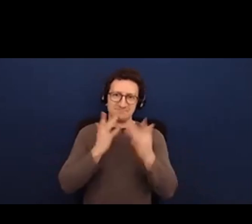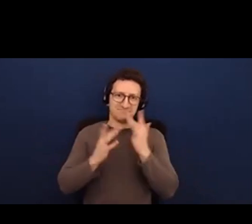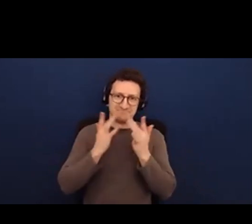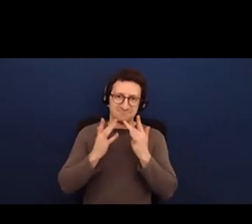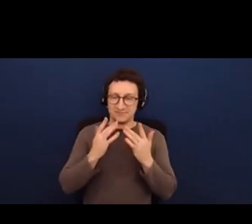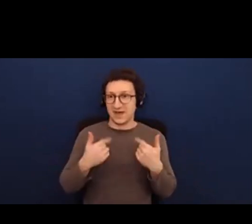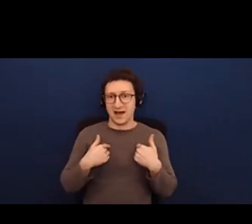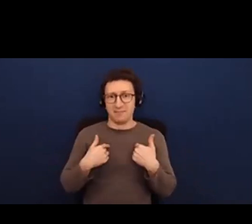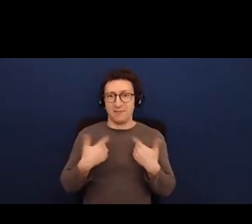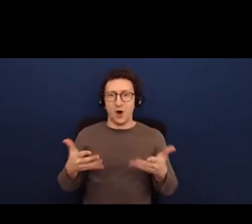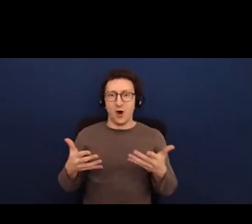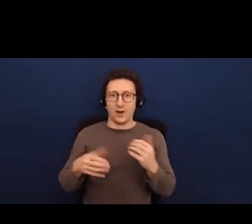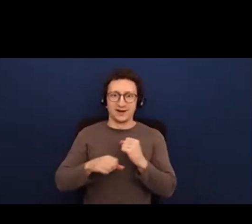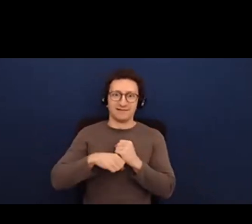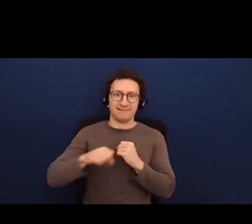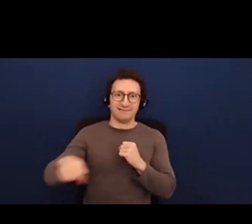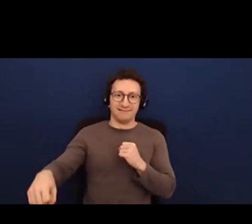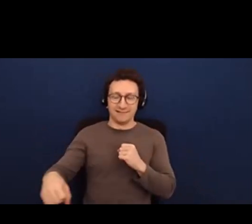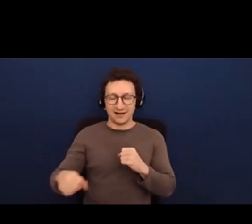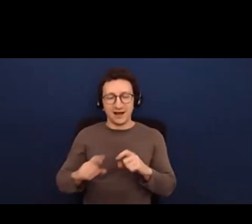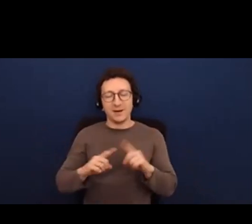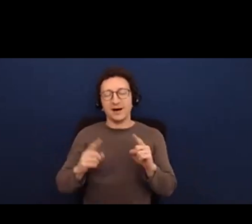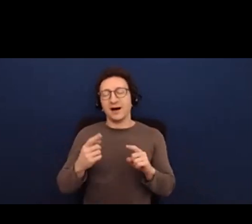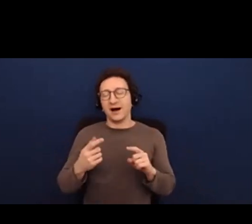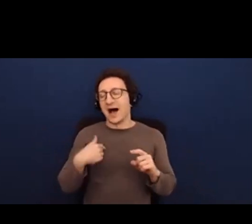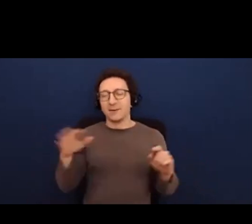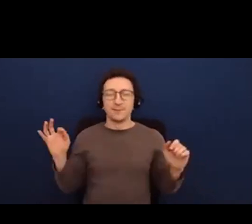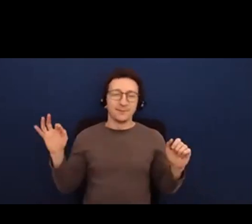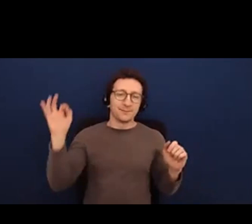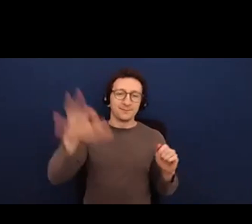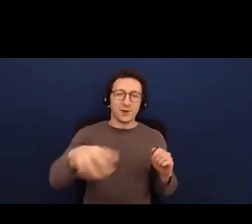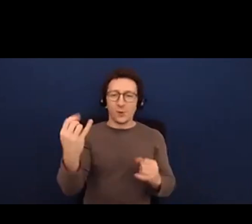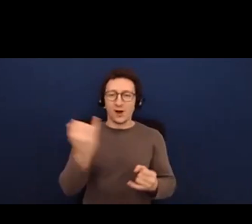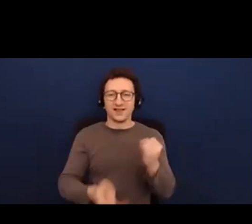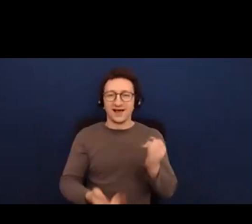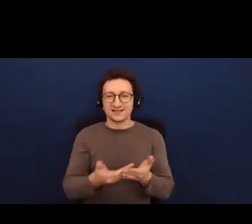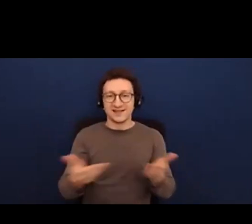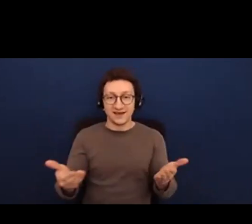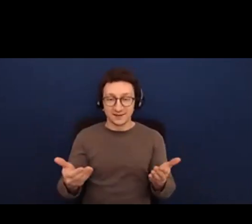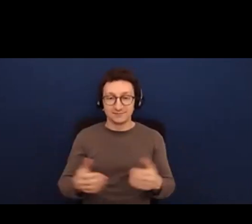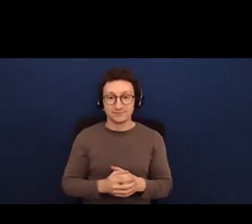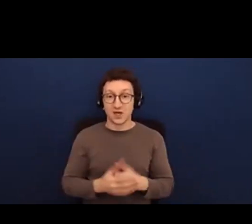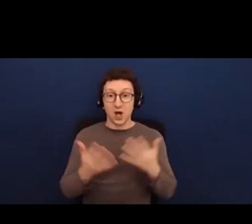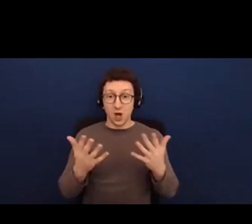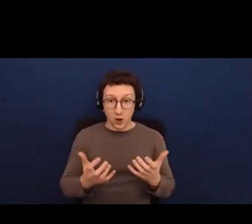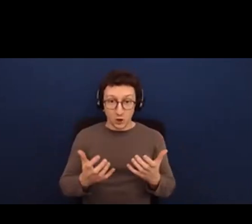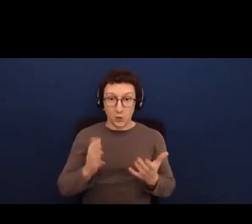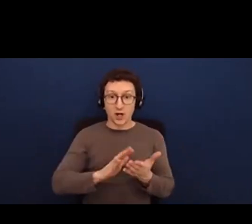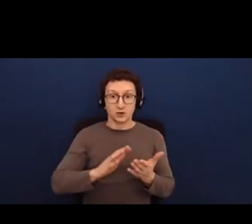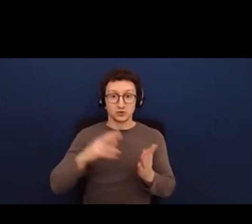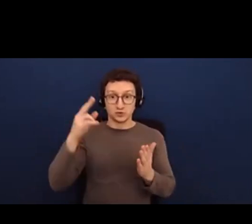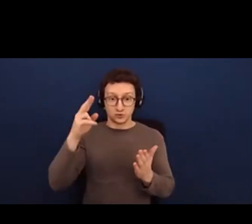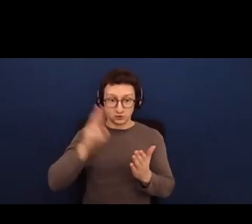I've exceeded. But I want to give you one last word. All of this material is in the book. And so if you can't